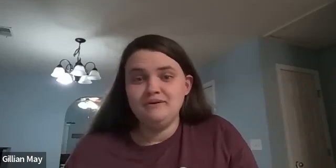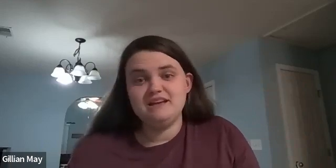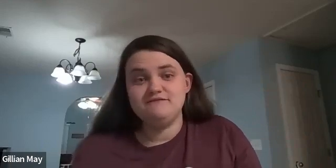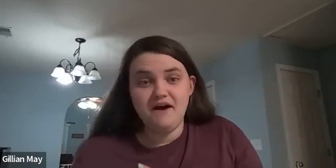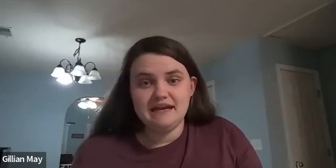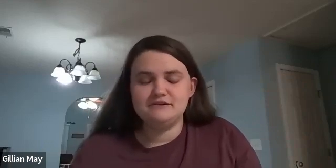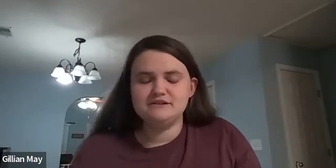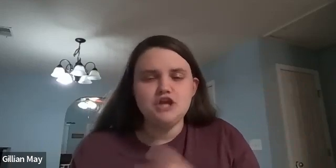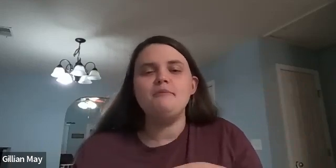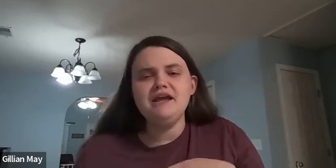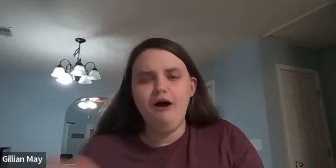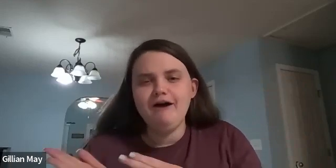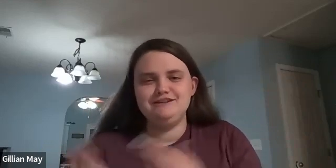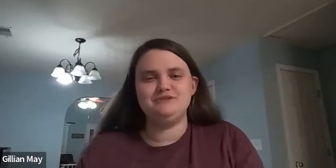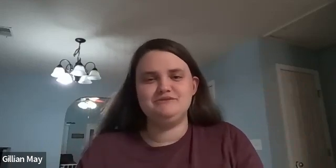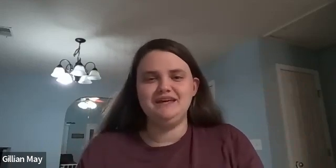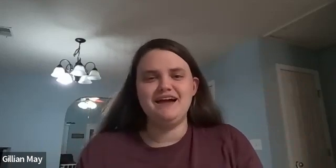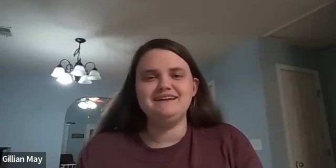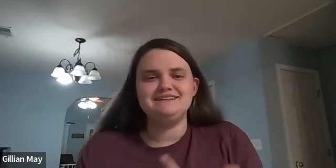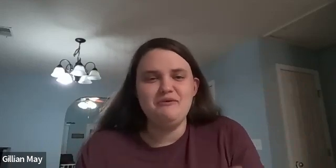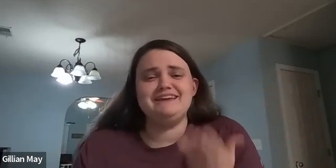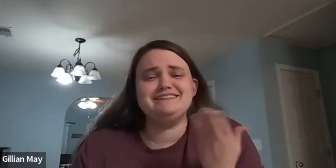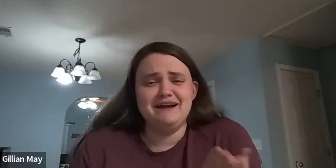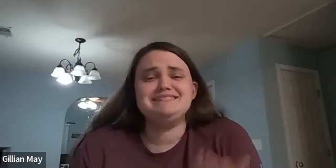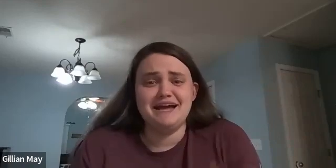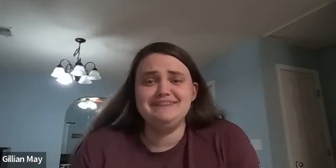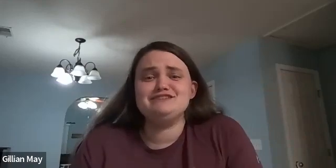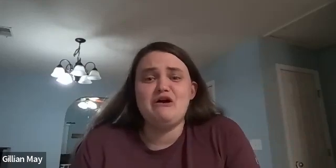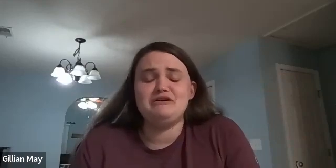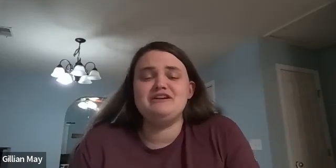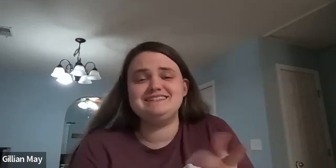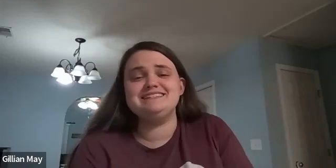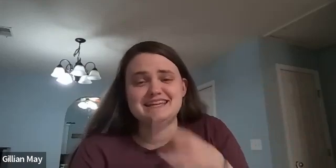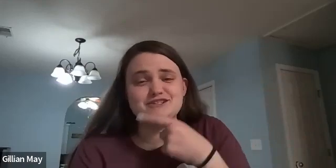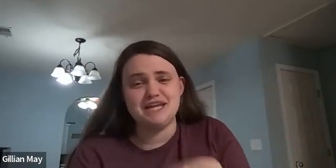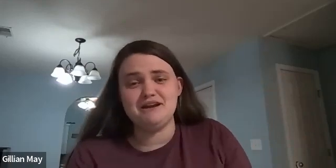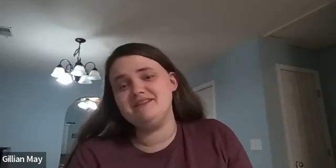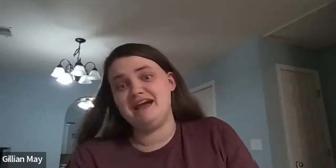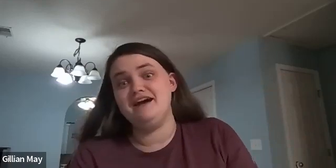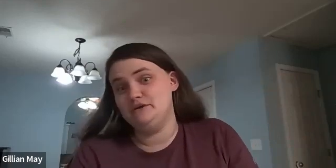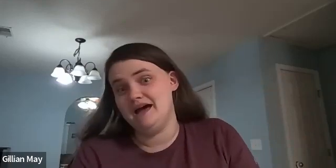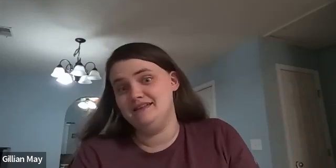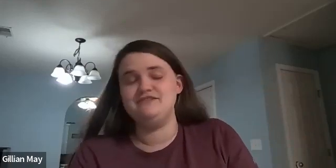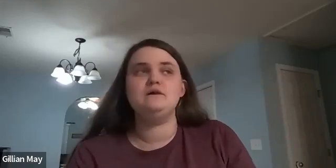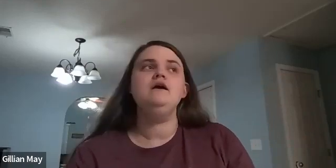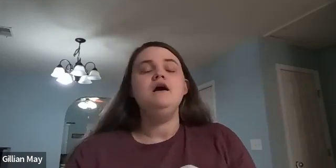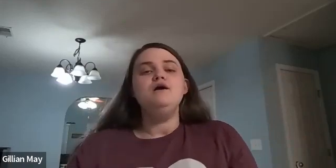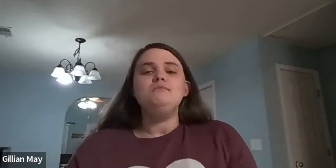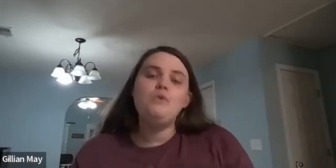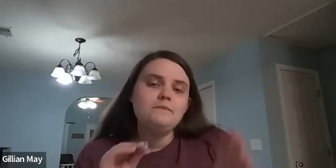it's fine. I was like, no, be honest with me. Like, tell me, am I signing this wrong or not? Because these kids are staring at me like I have 2 heads. And they're like, more people